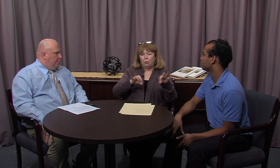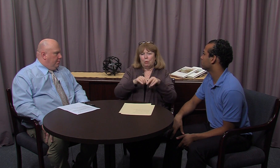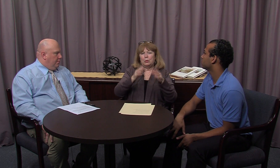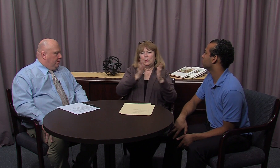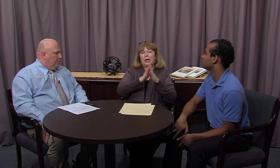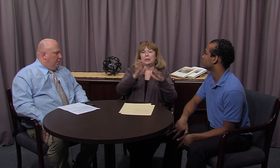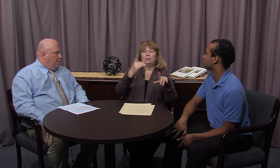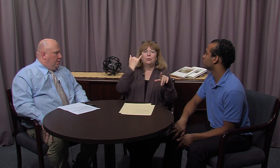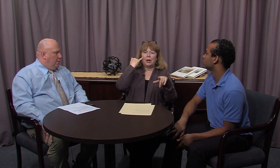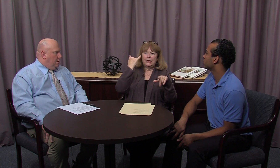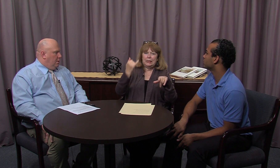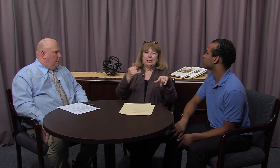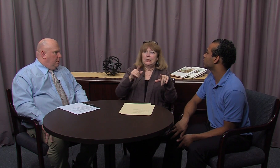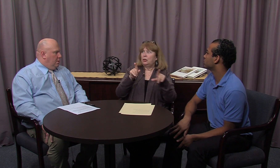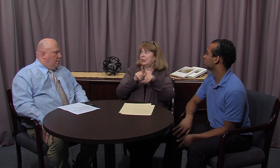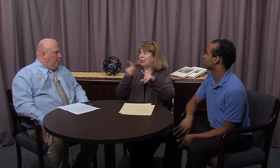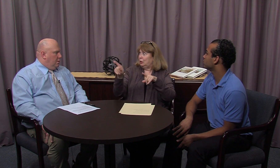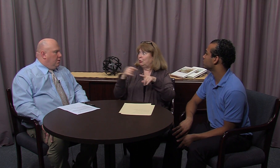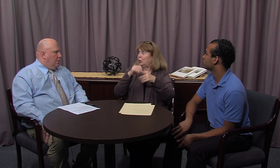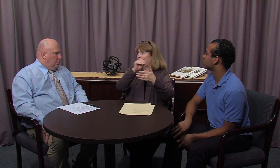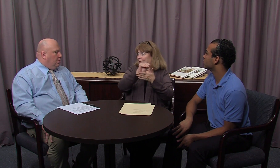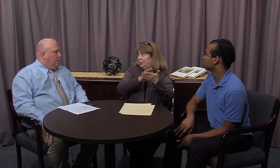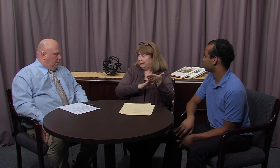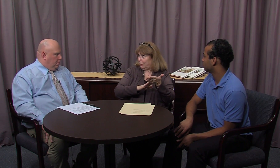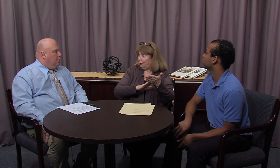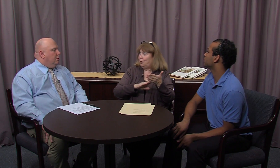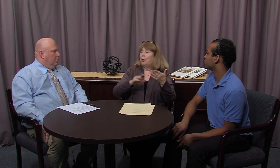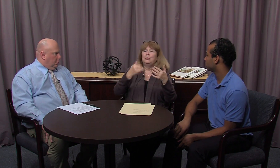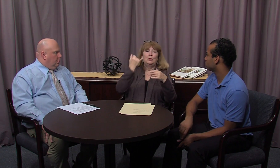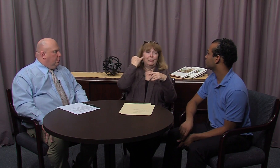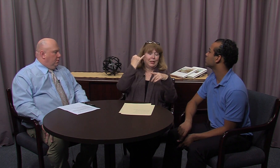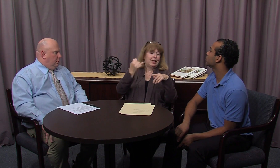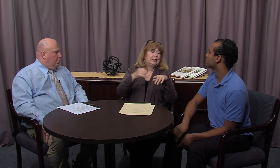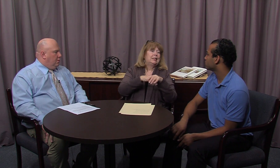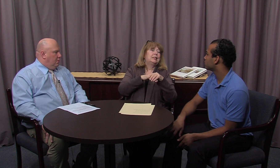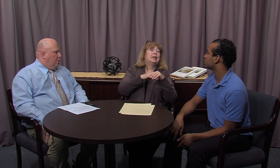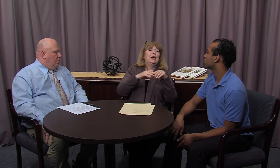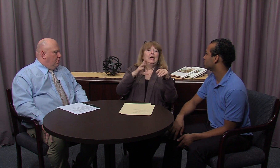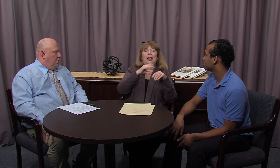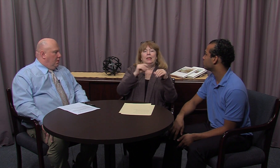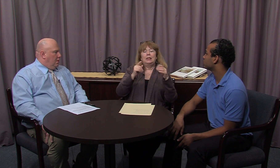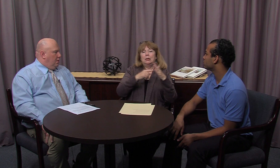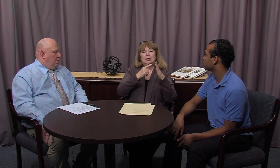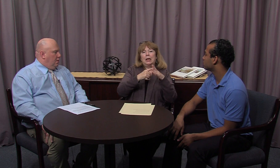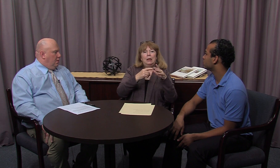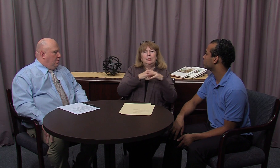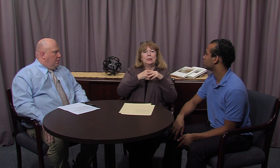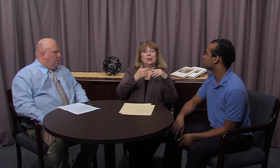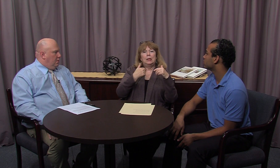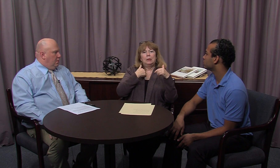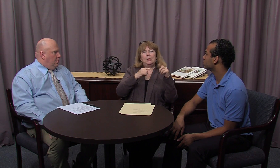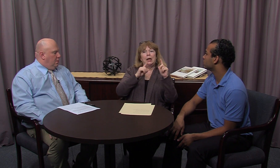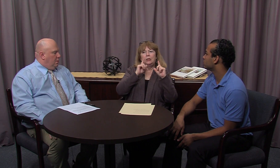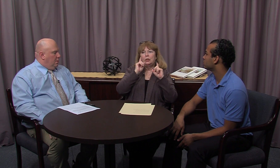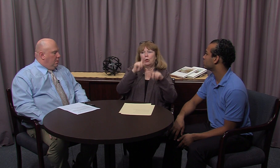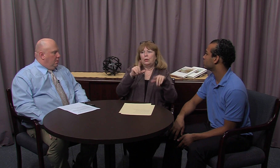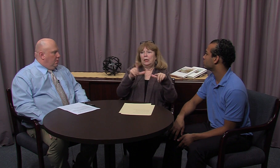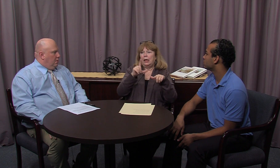forms. We ask them for ideas, just like you do when we filled out our form. Do we have any ideas? And then sometimes I just go to the